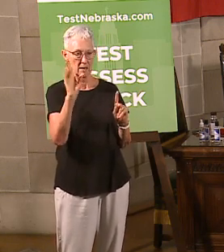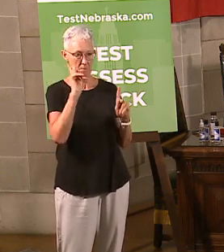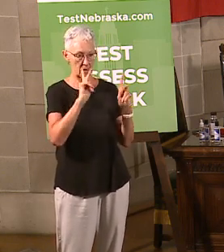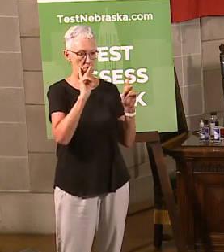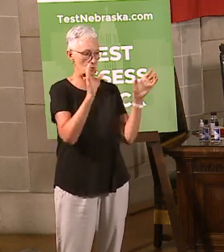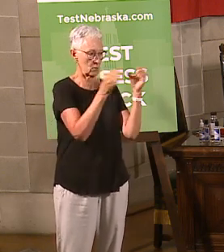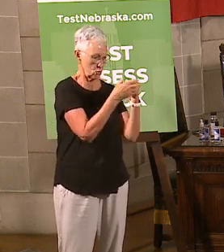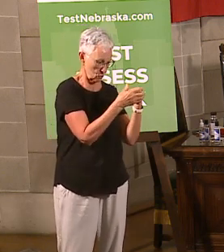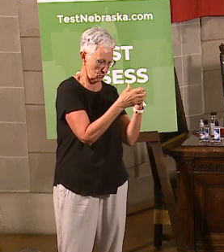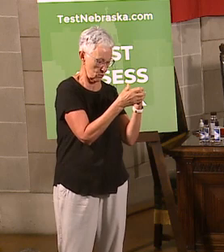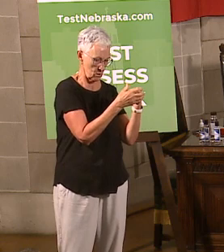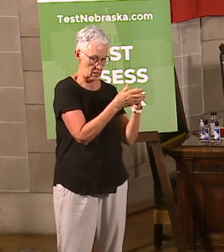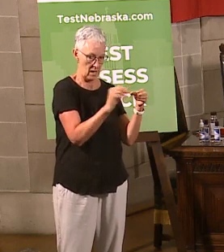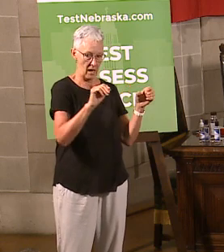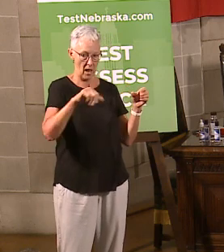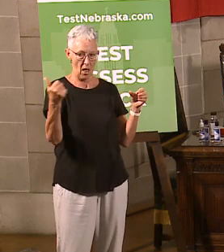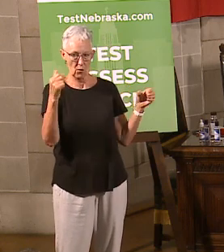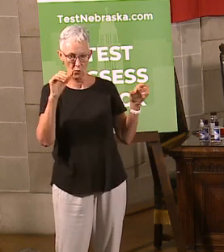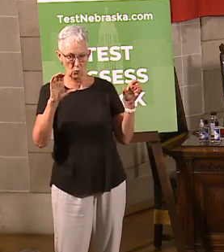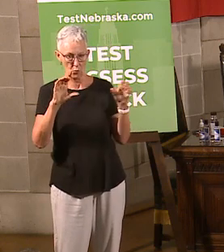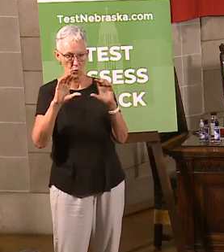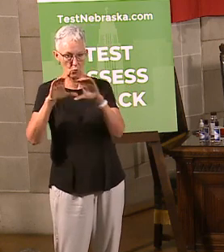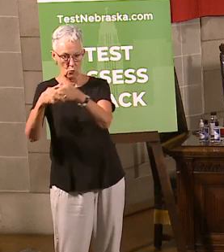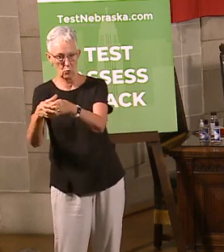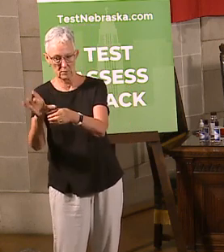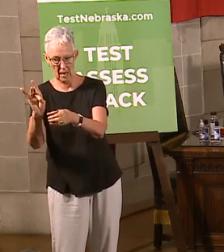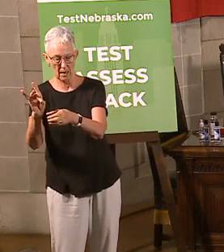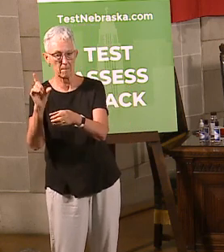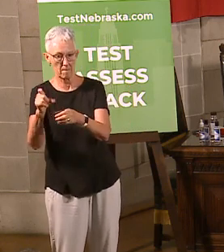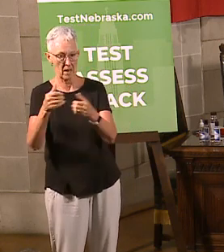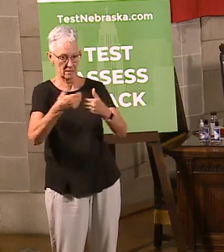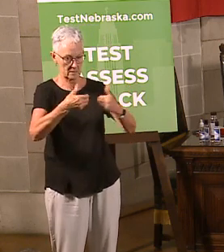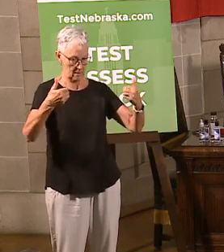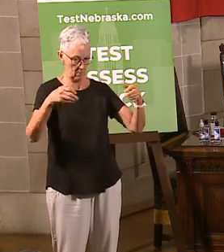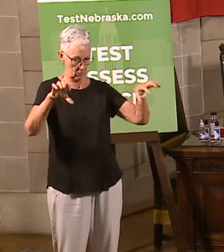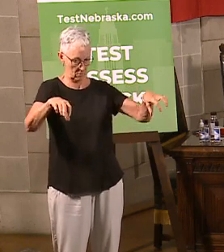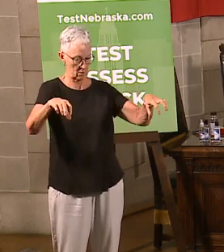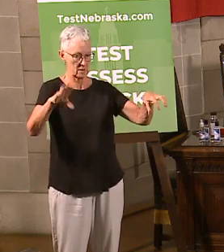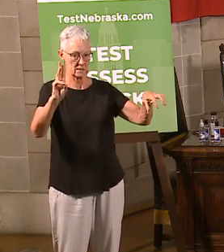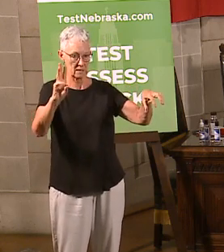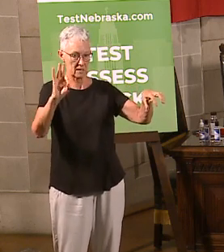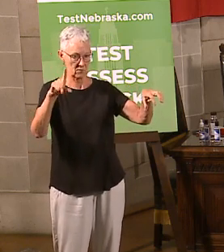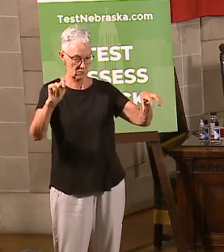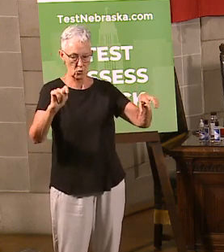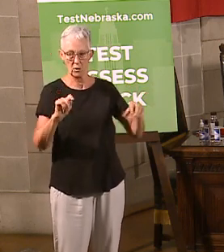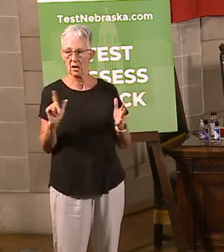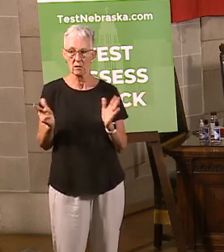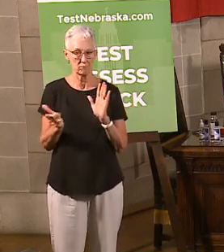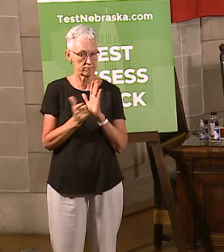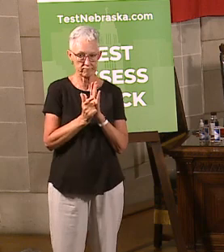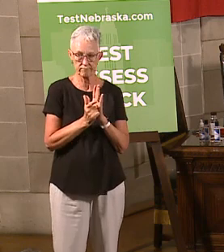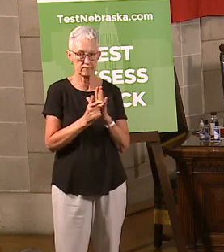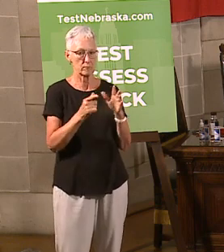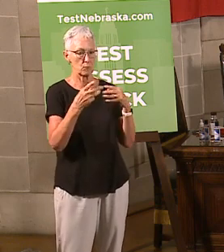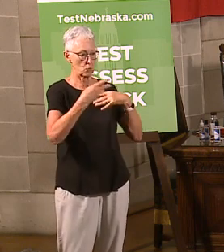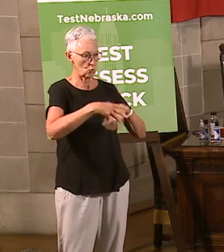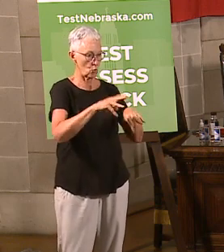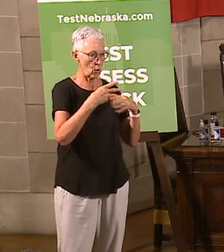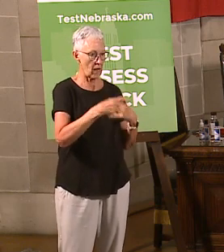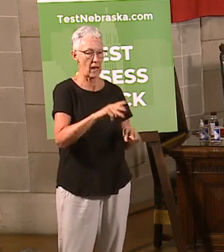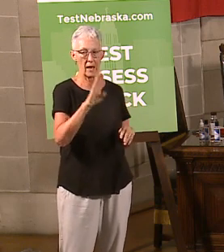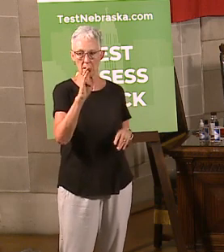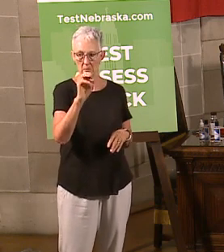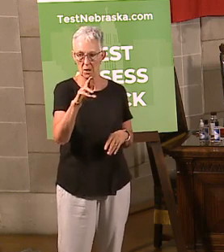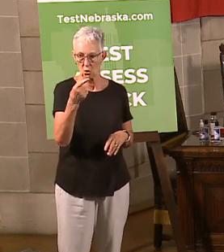of groups. Still prohibited will be parades, carnivals, midways, dances, street dances, beer